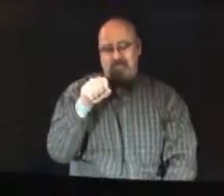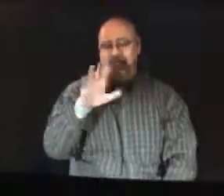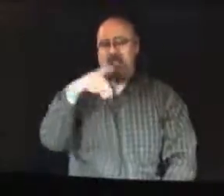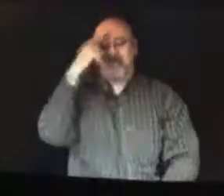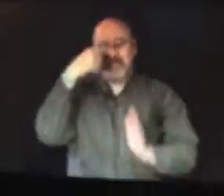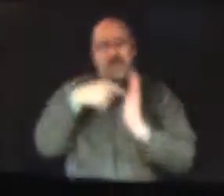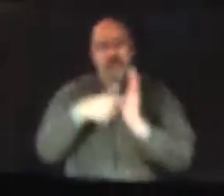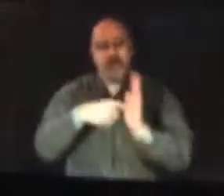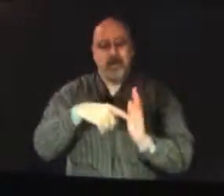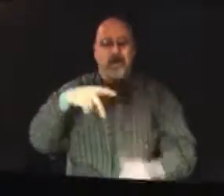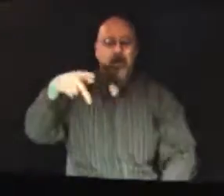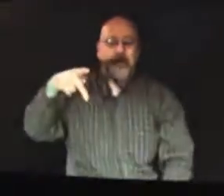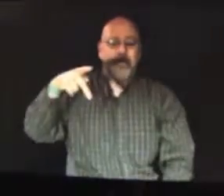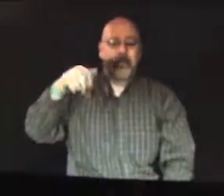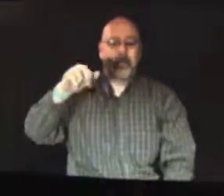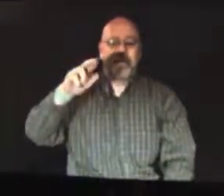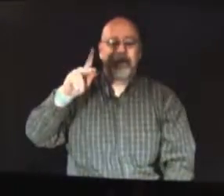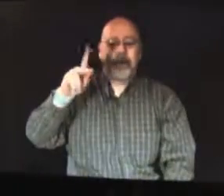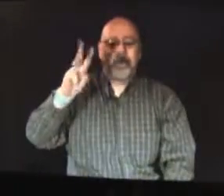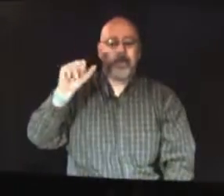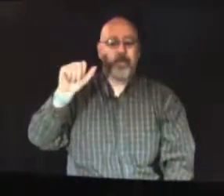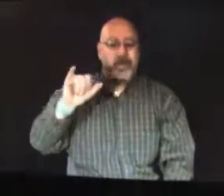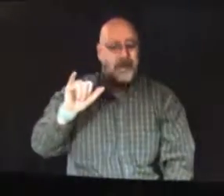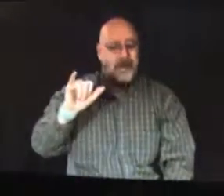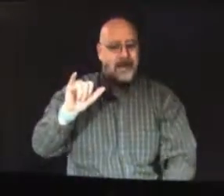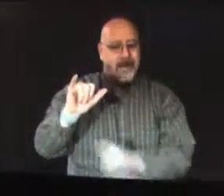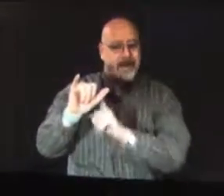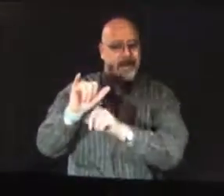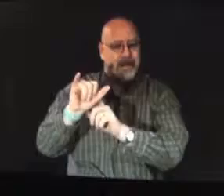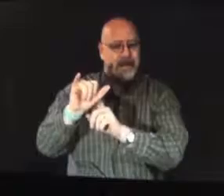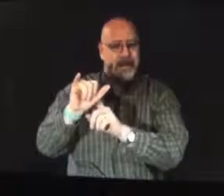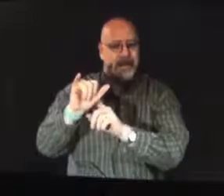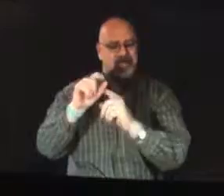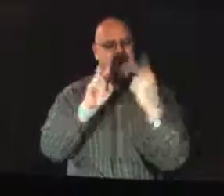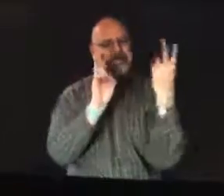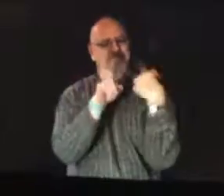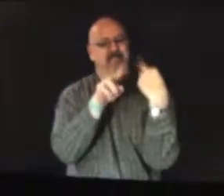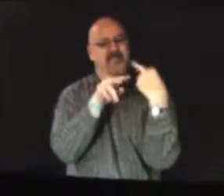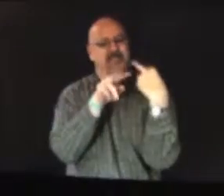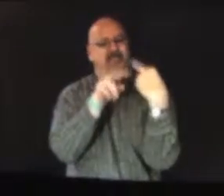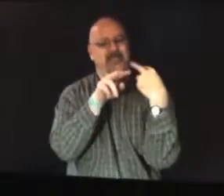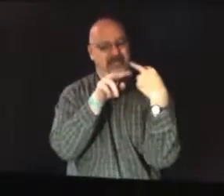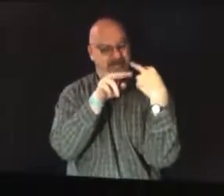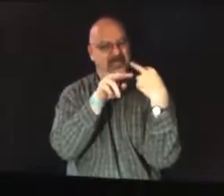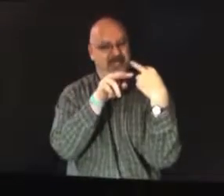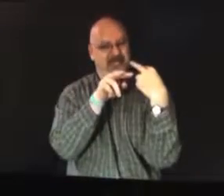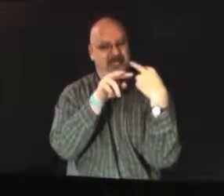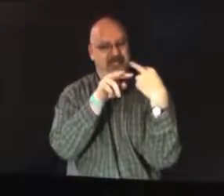Sometimes there are things that are a little puzzling about English, such as the word parkway